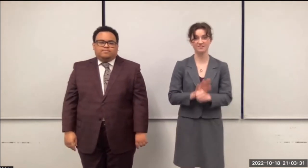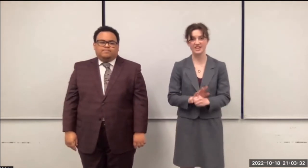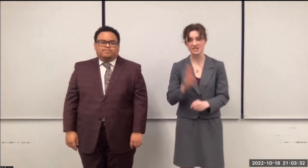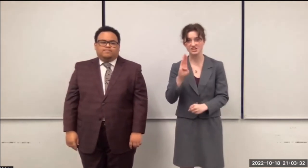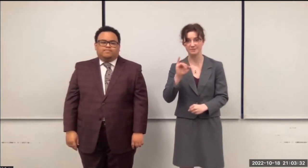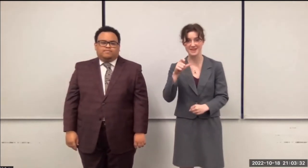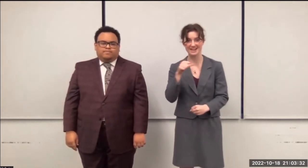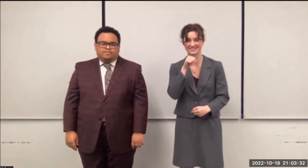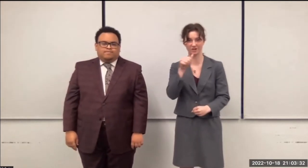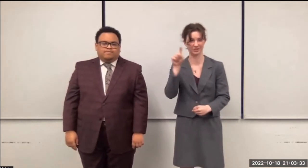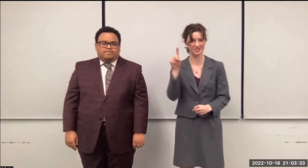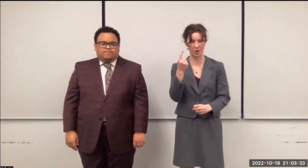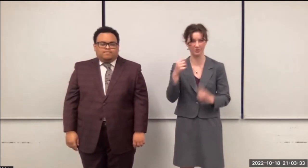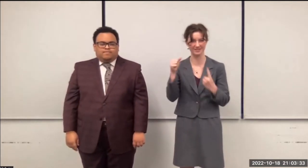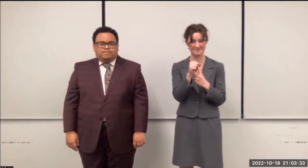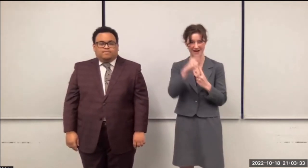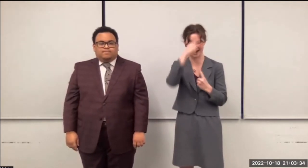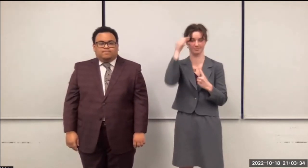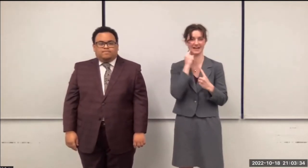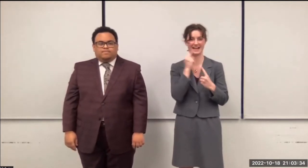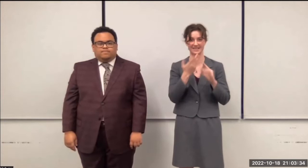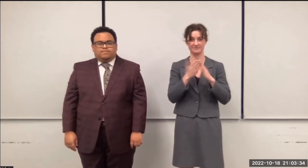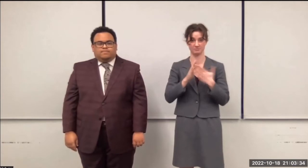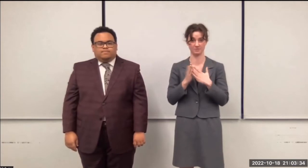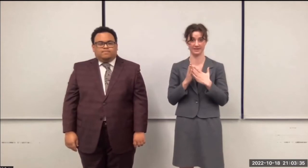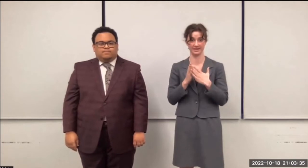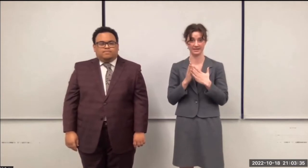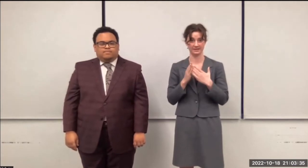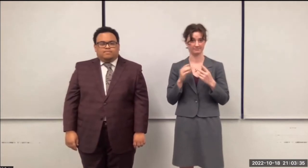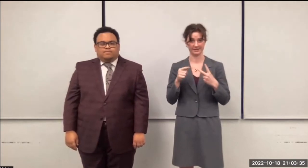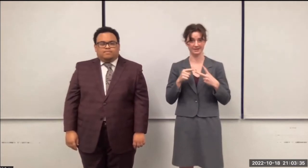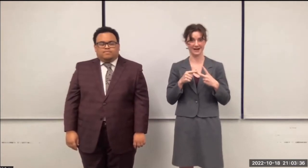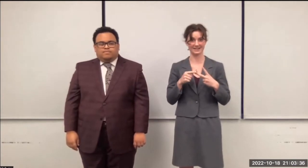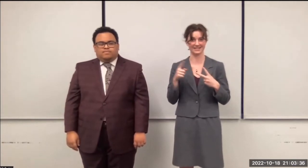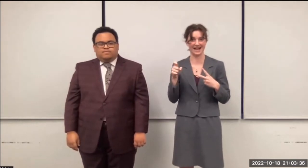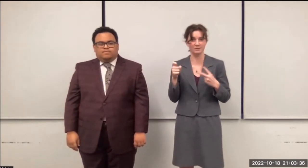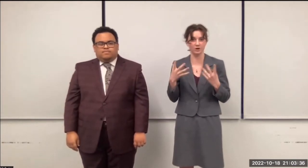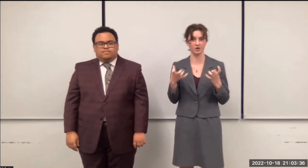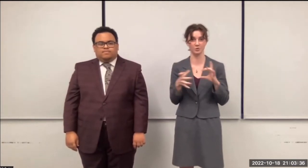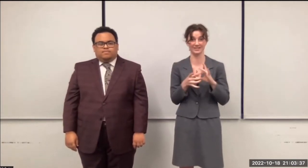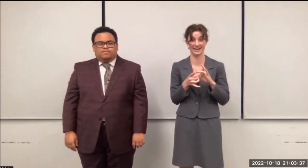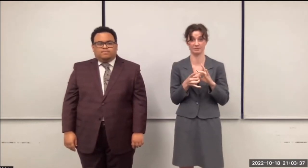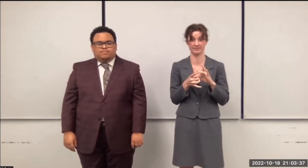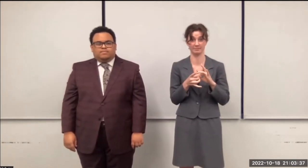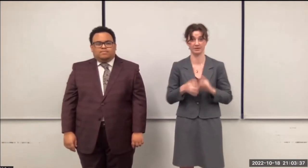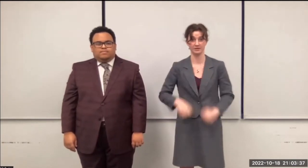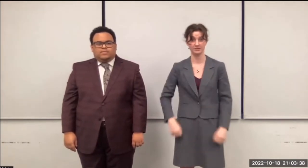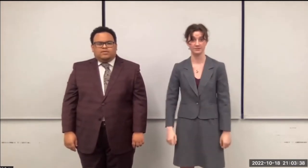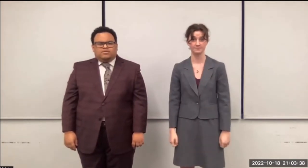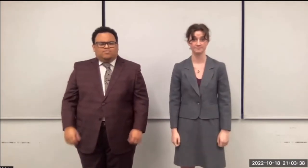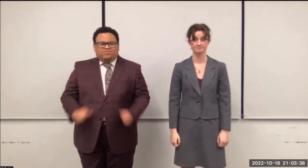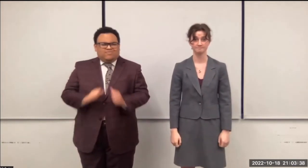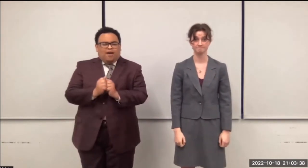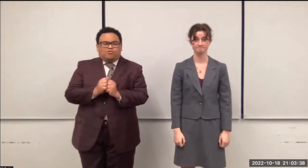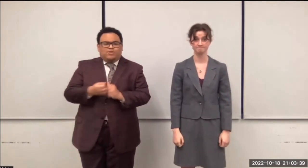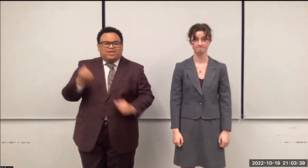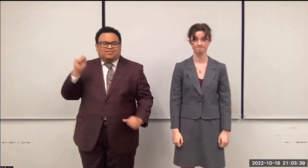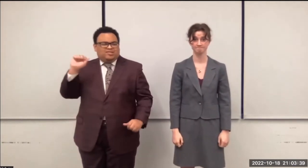suffocation of BASL doesn't only impact the Black deaf community. It impacts anyone who would connect with them. But how are we meant to speak